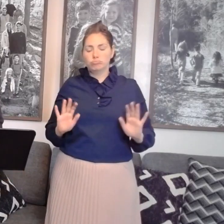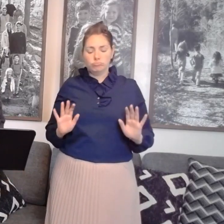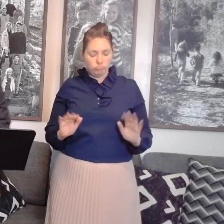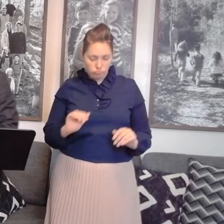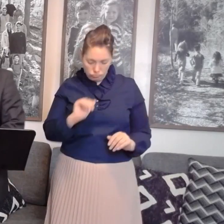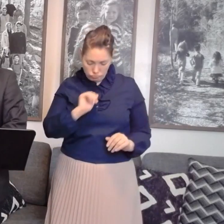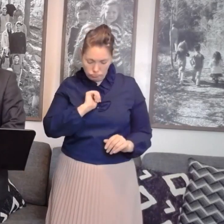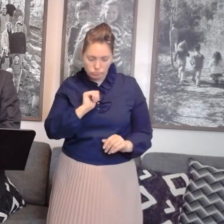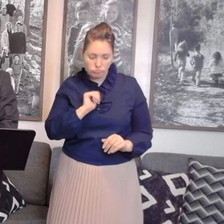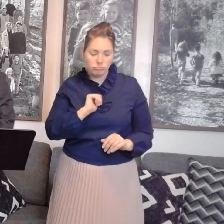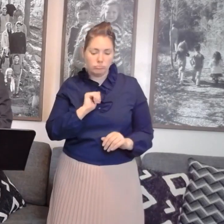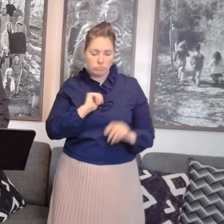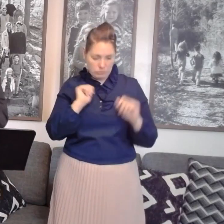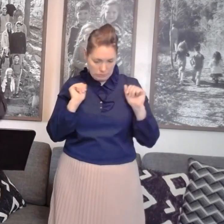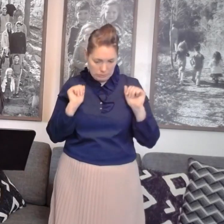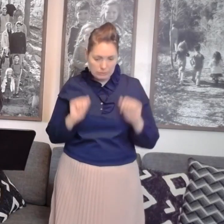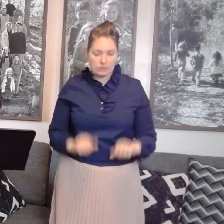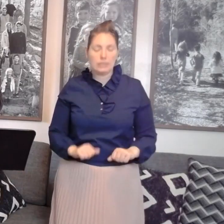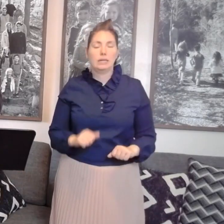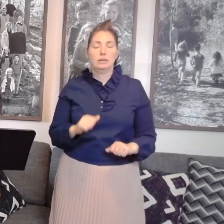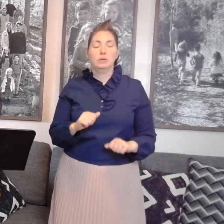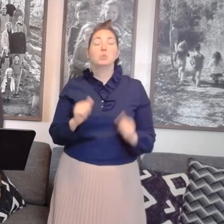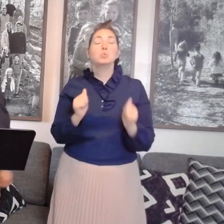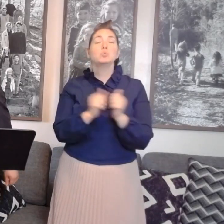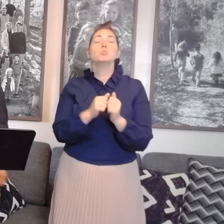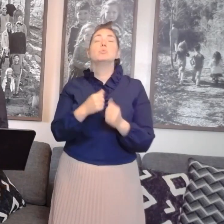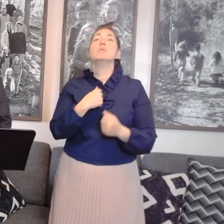All I need is my voice.